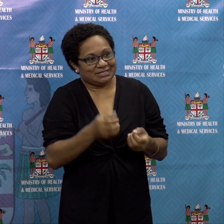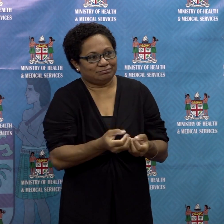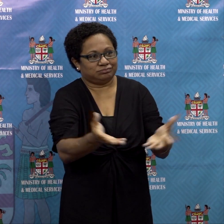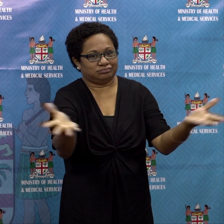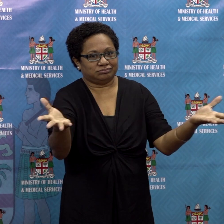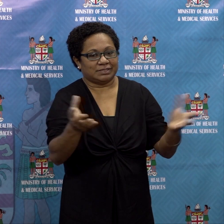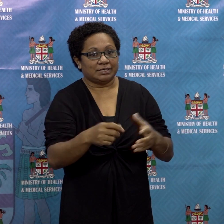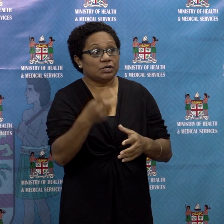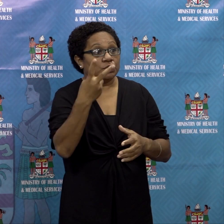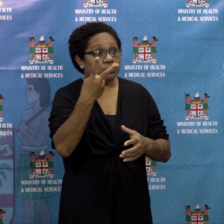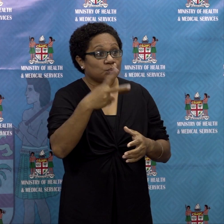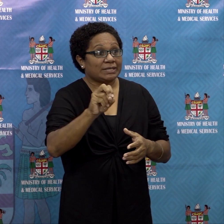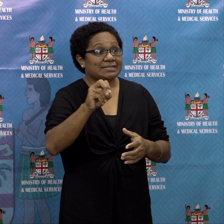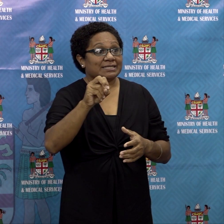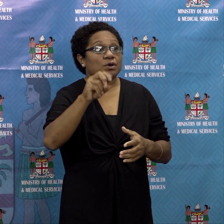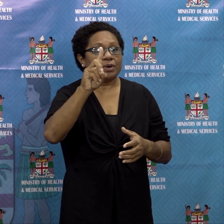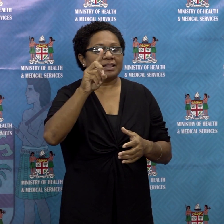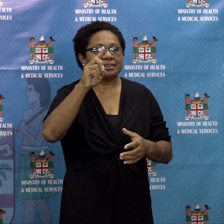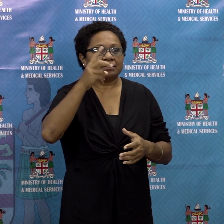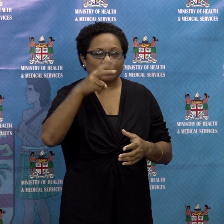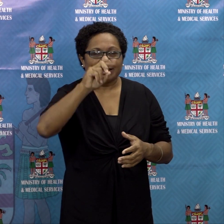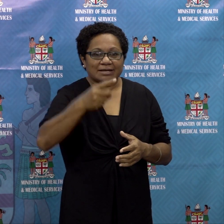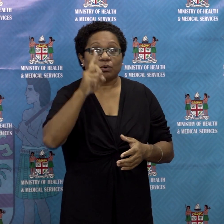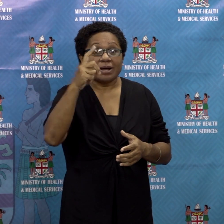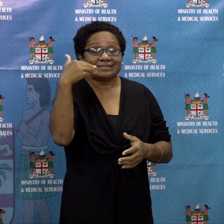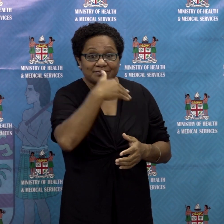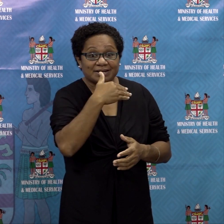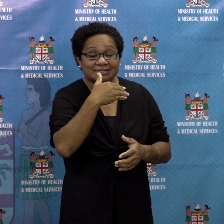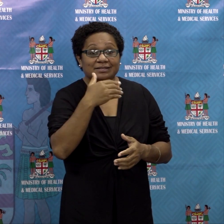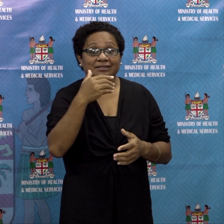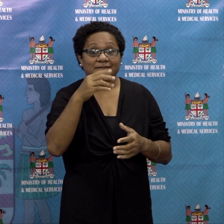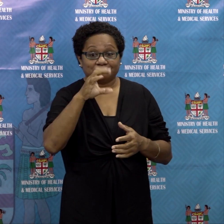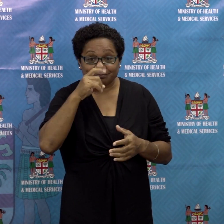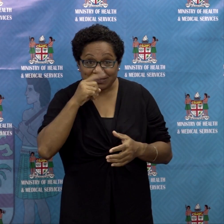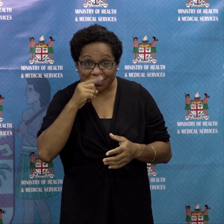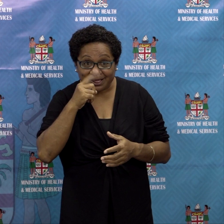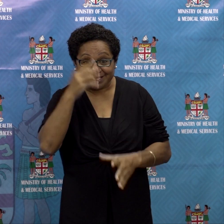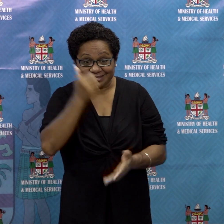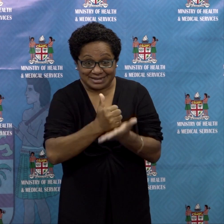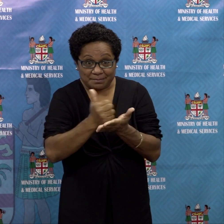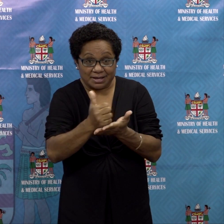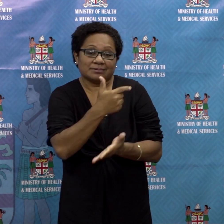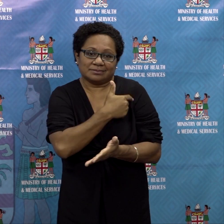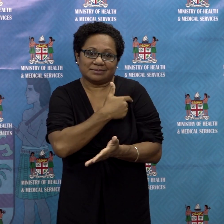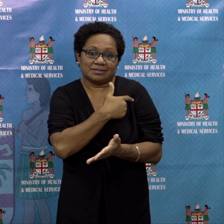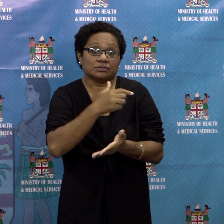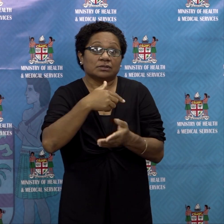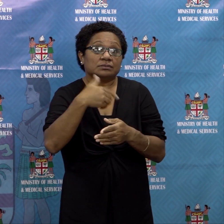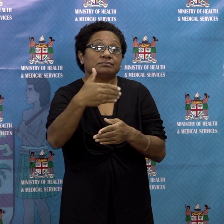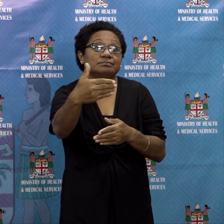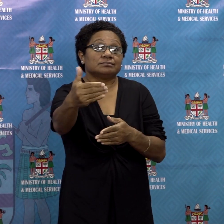3,117 individuals have had 2 doses. An additional 50,000 doses are due to arrive in the country by the end of the